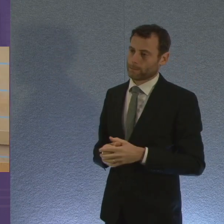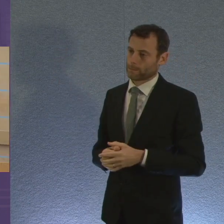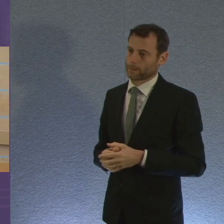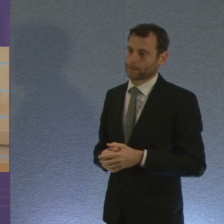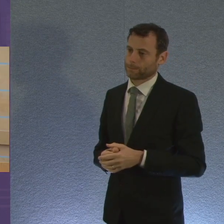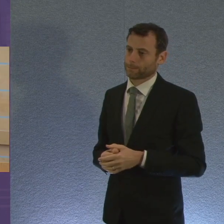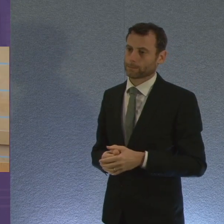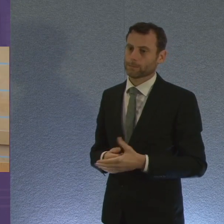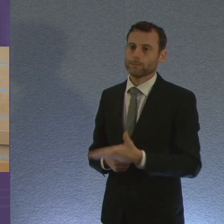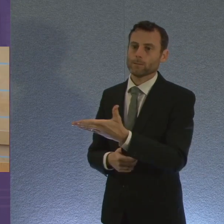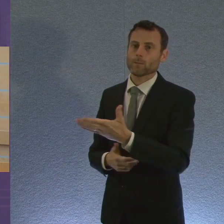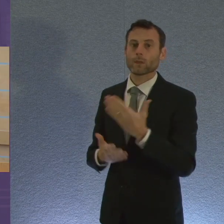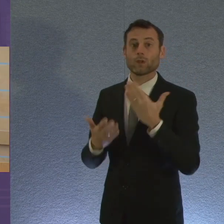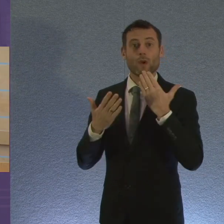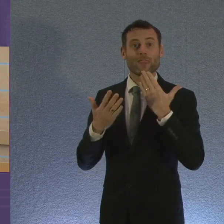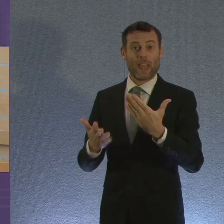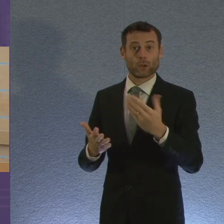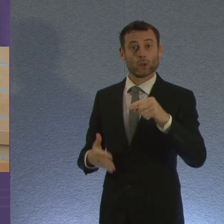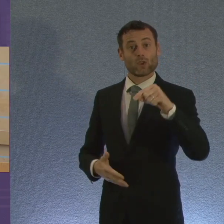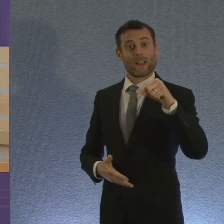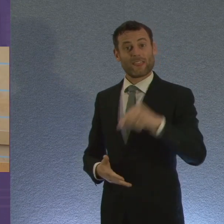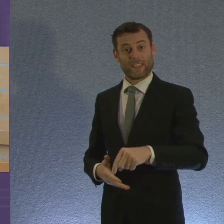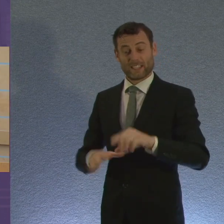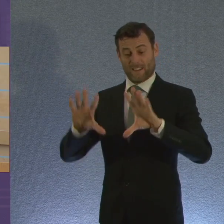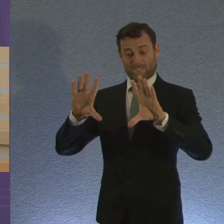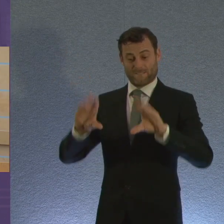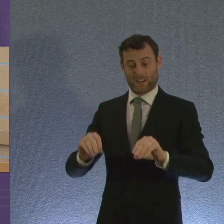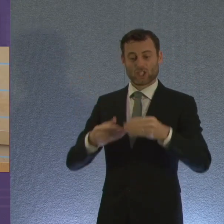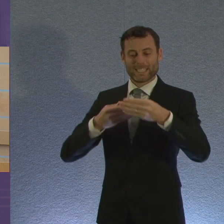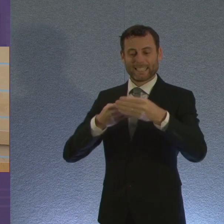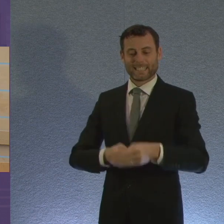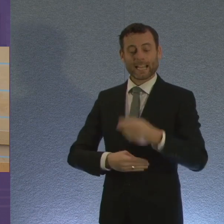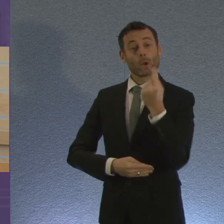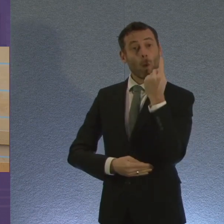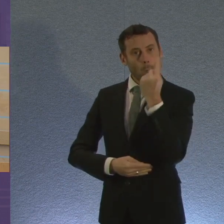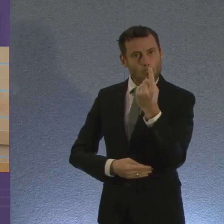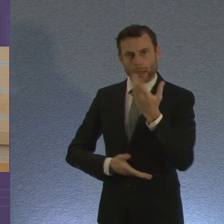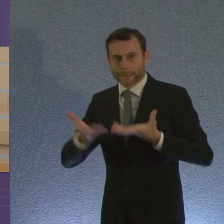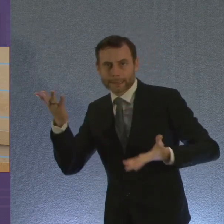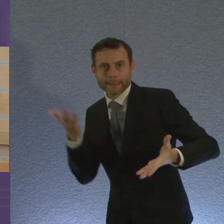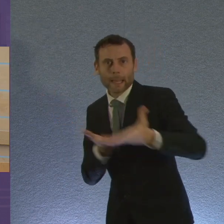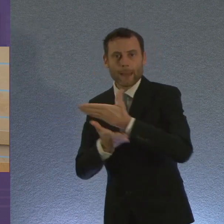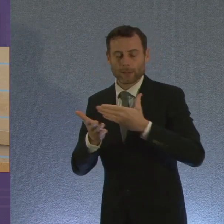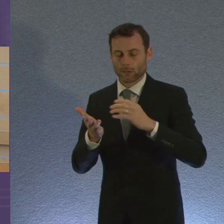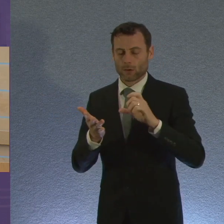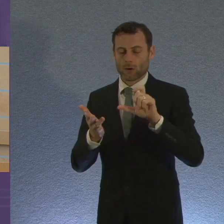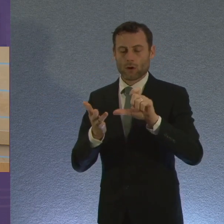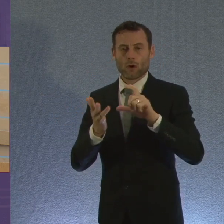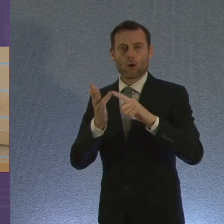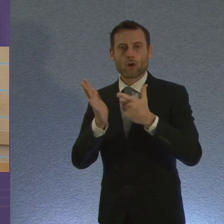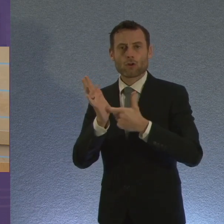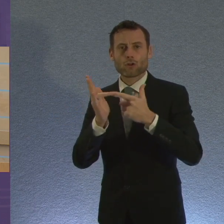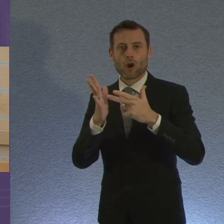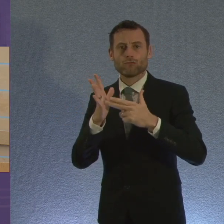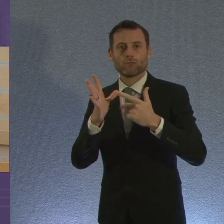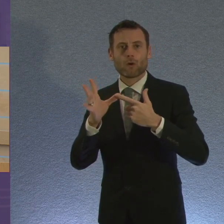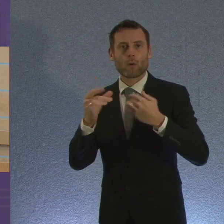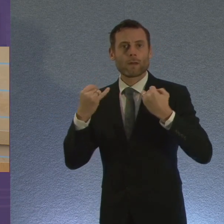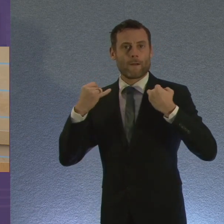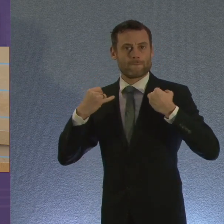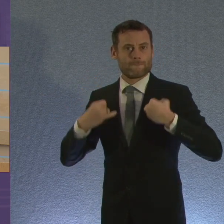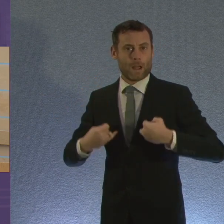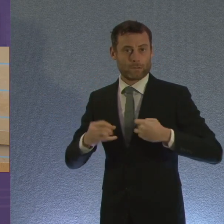Thank you very much, Cabinet Secretary. That concludes our Stage 1 debate on the Coronavirus Scotland Bill. And because this is emergency legislation, we'll move